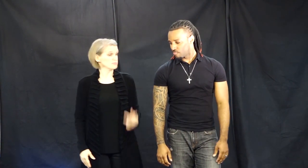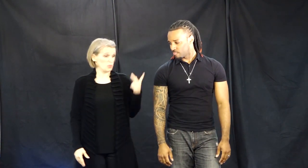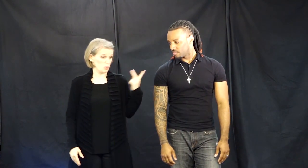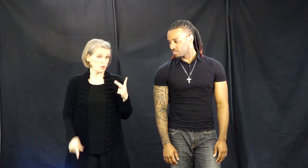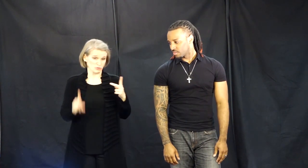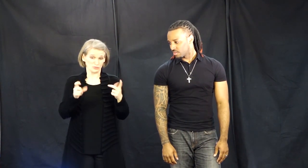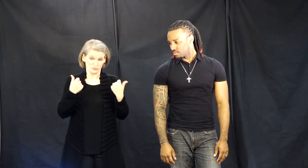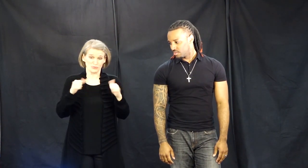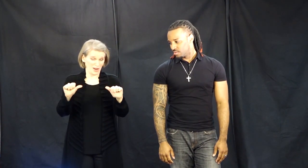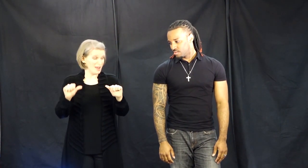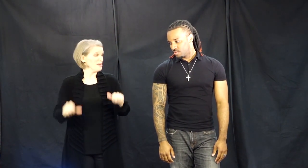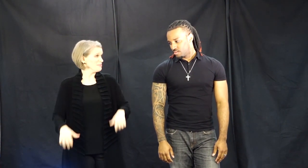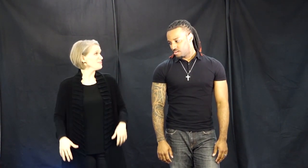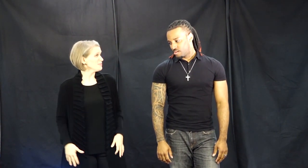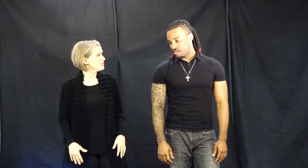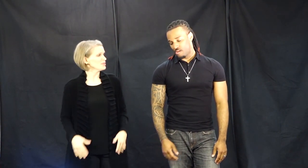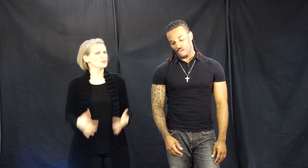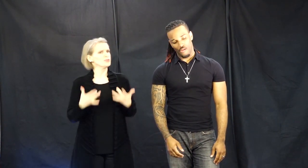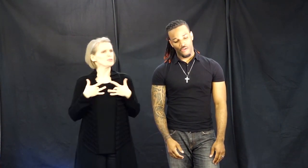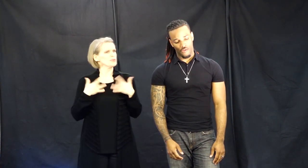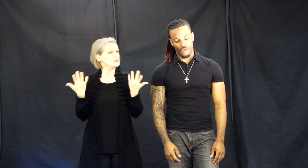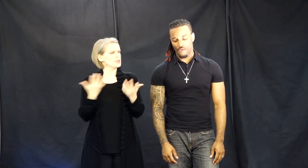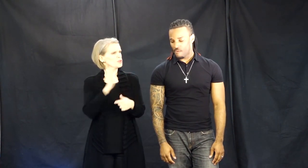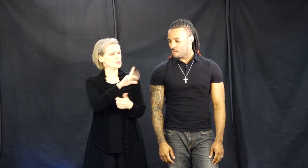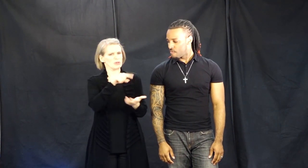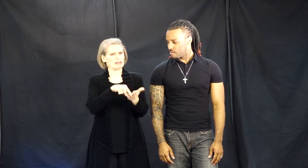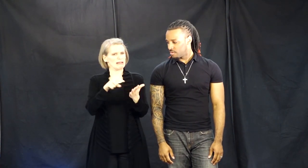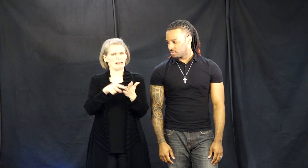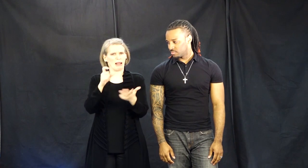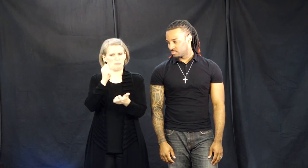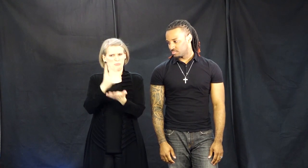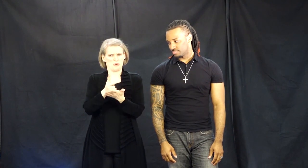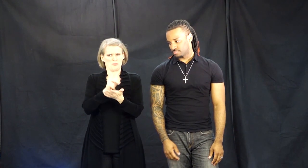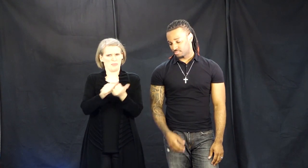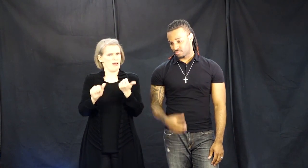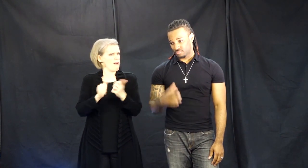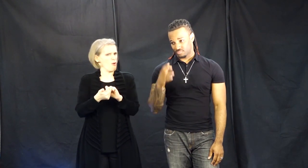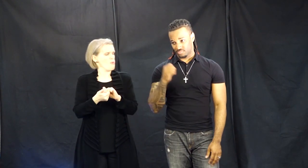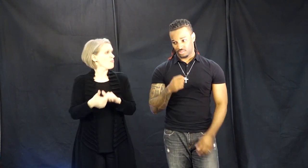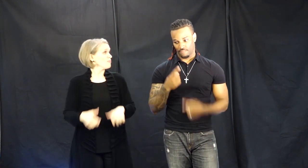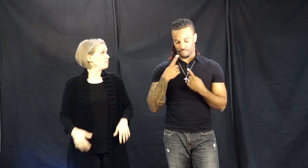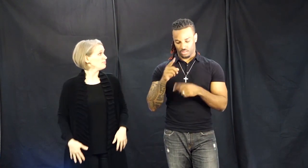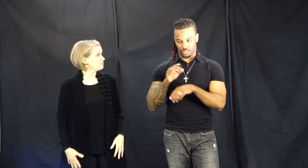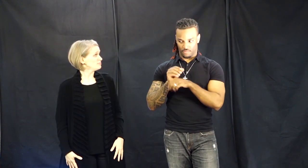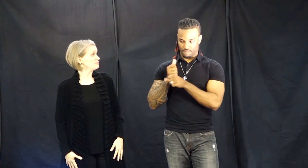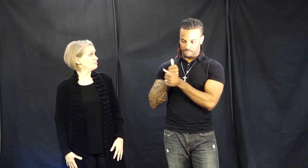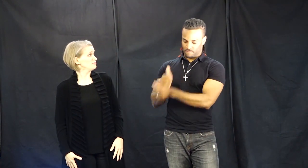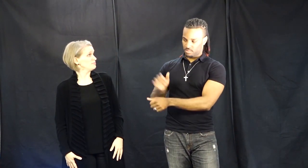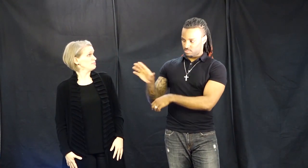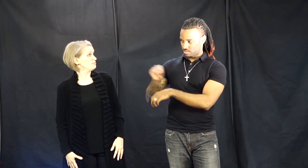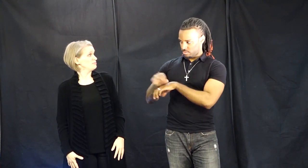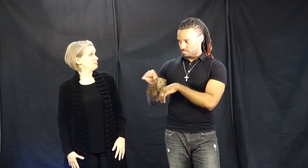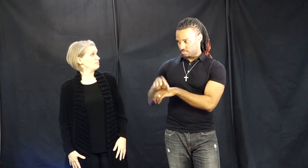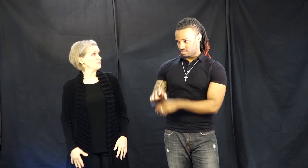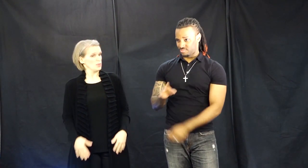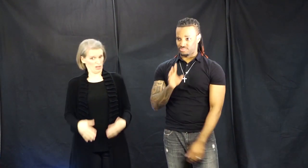it a try. Now, how you gonna get your debt plan through? I guess I'm gonna finally have to listen to you. Really?